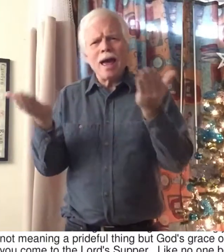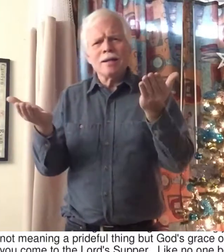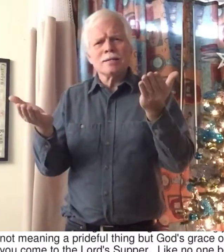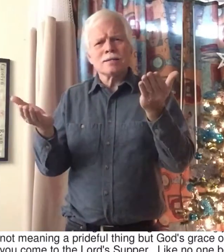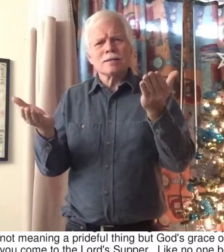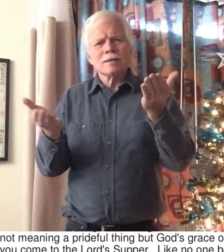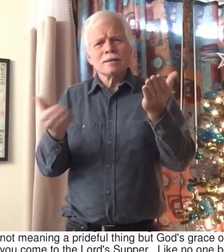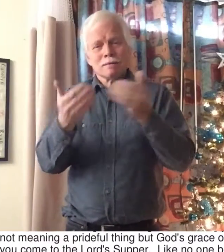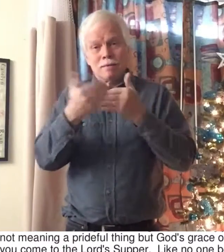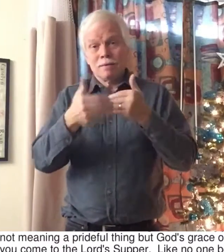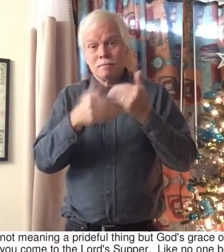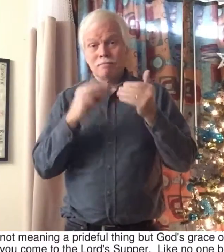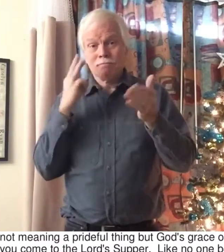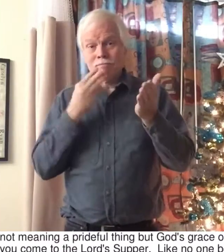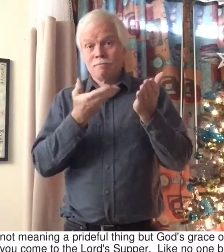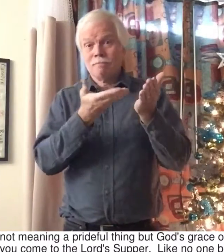his hands.